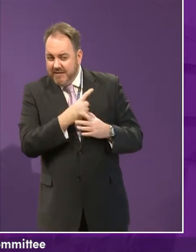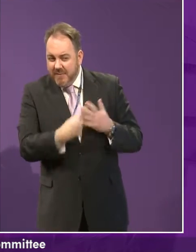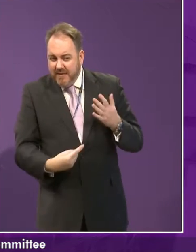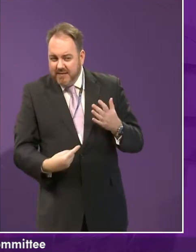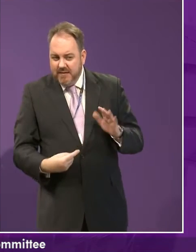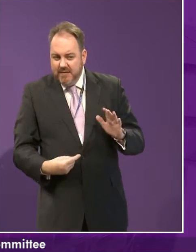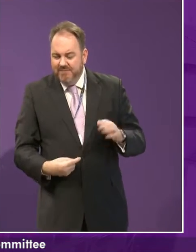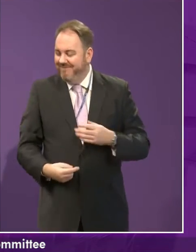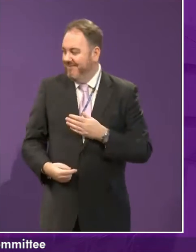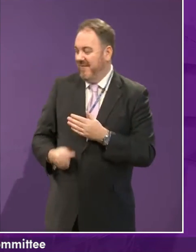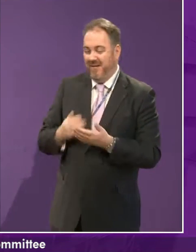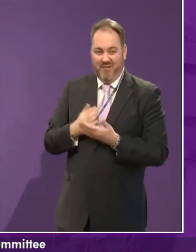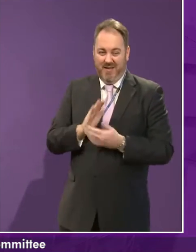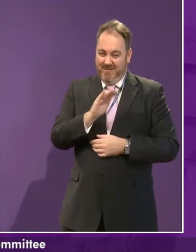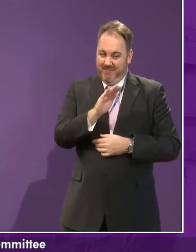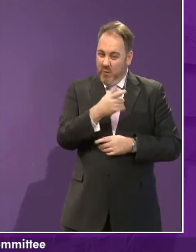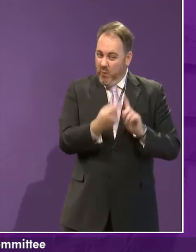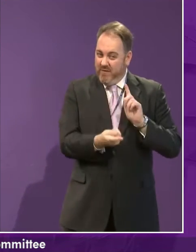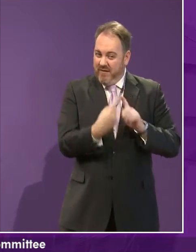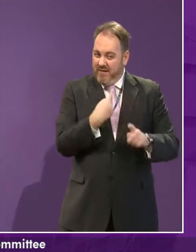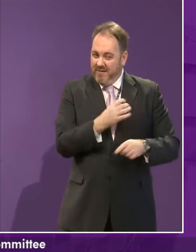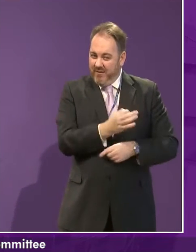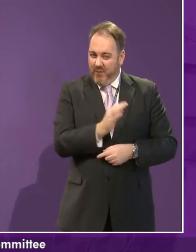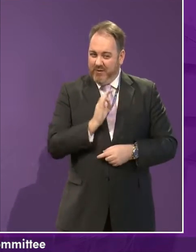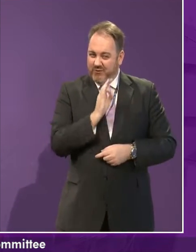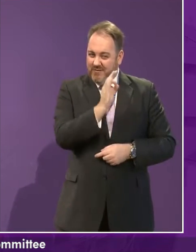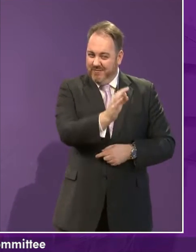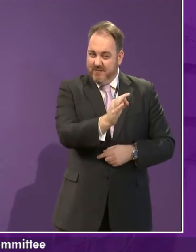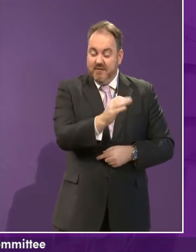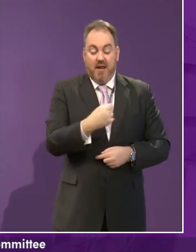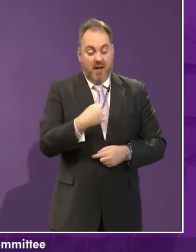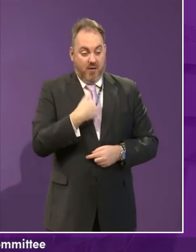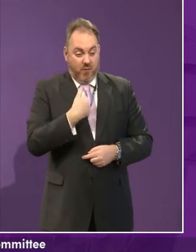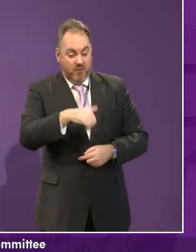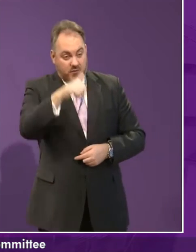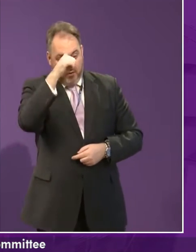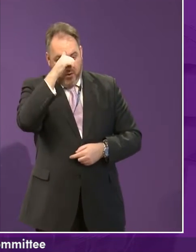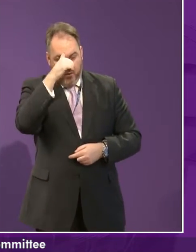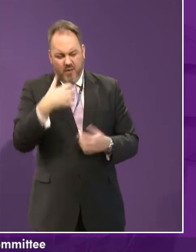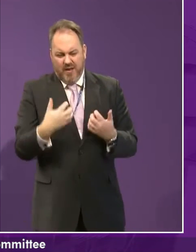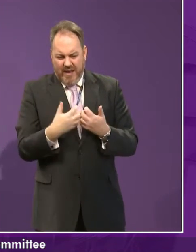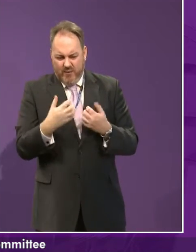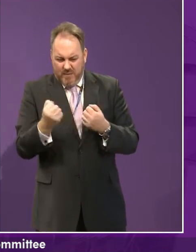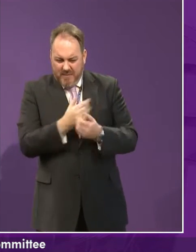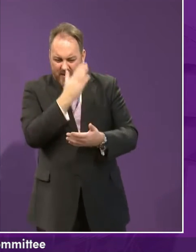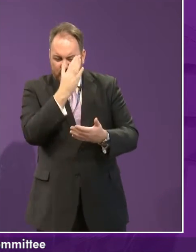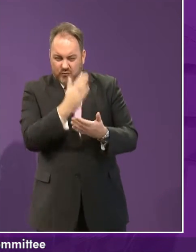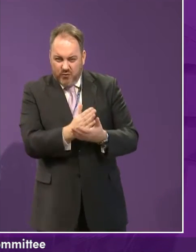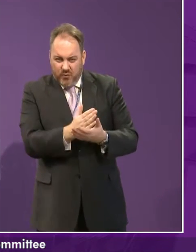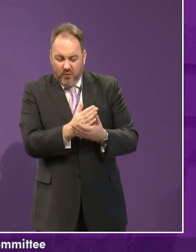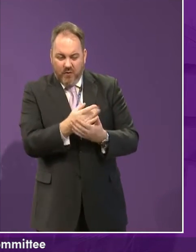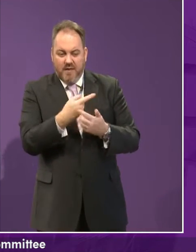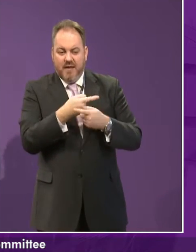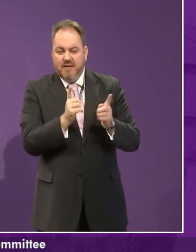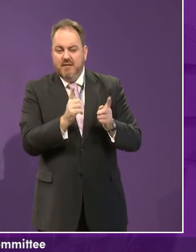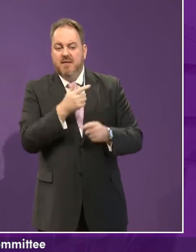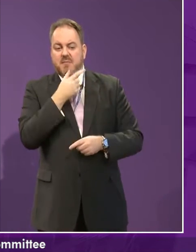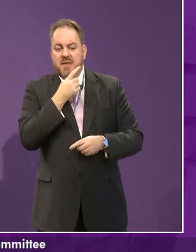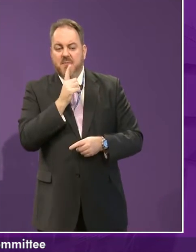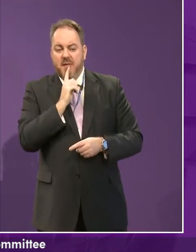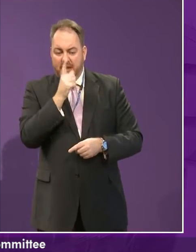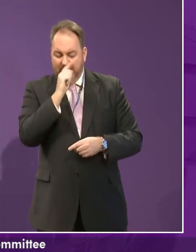to Sorry. get at. What work has been done to ensure that someone is completing the application or the admissions process, that they will be